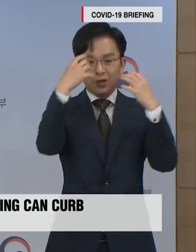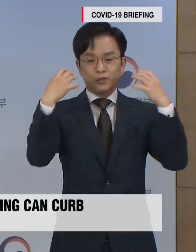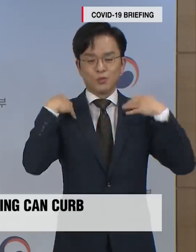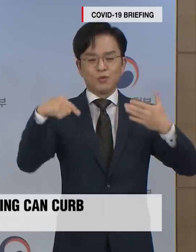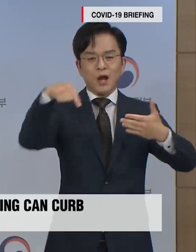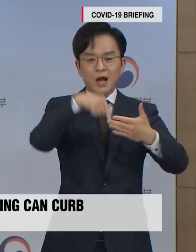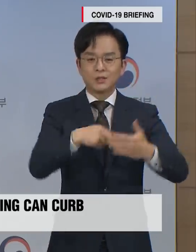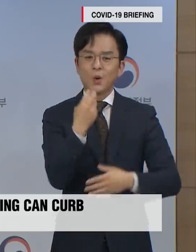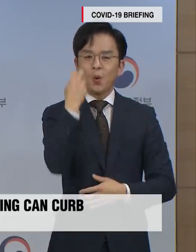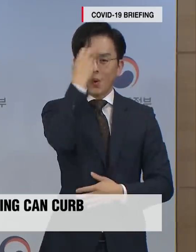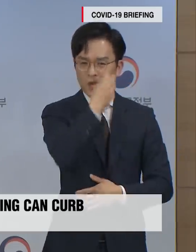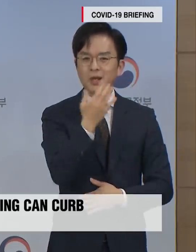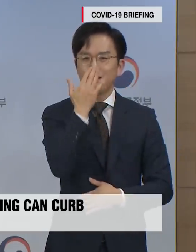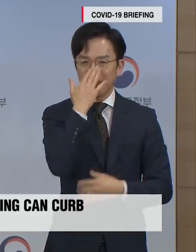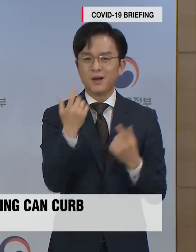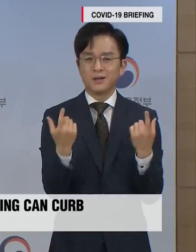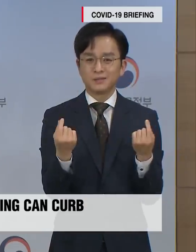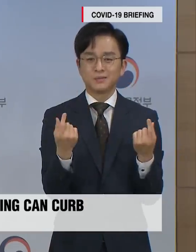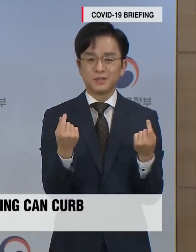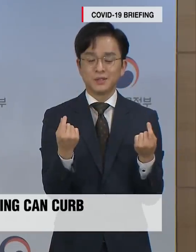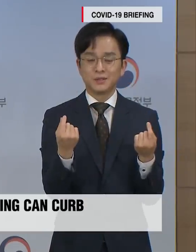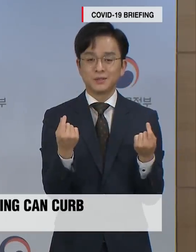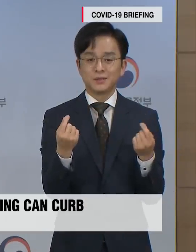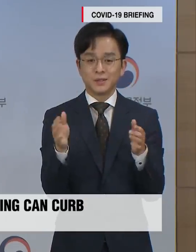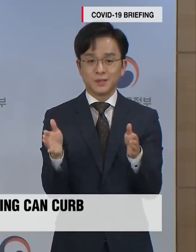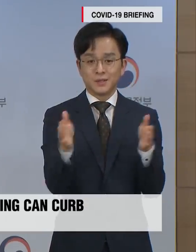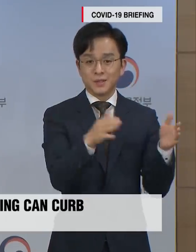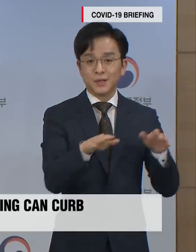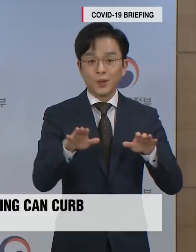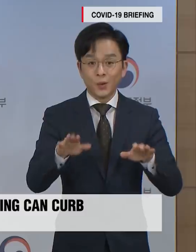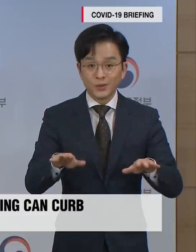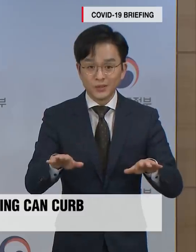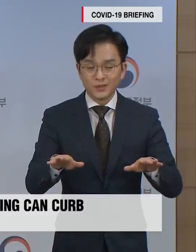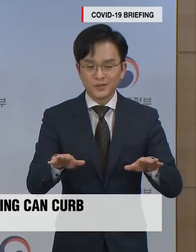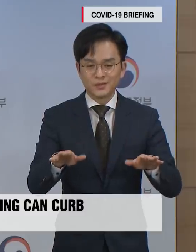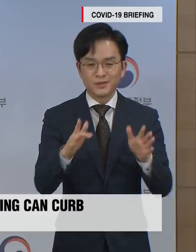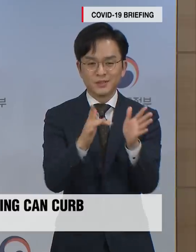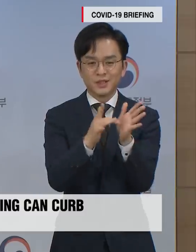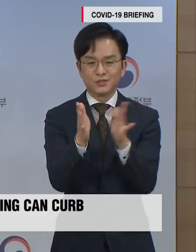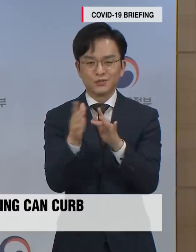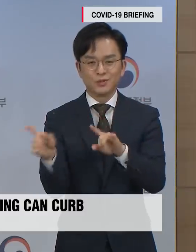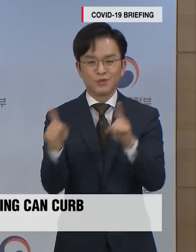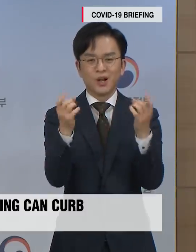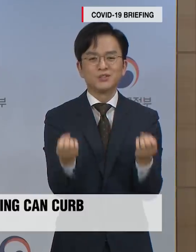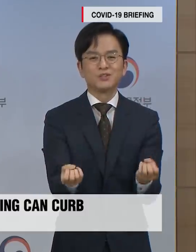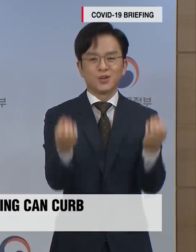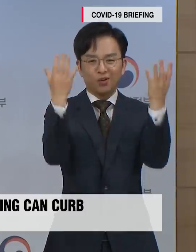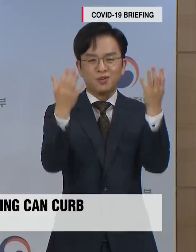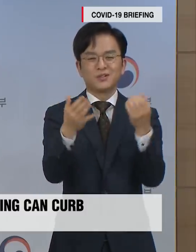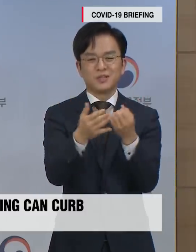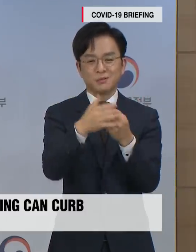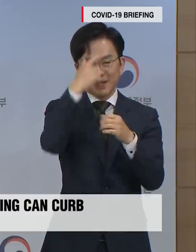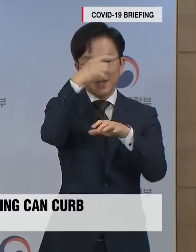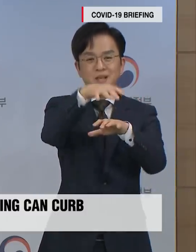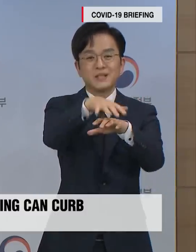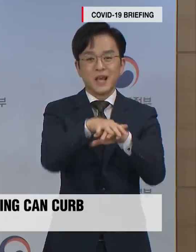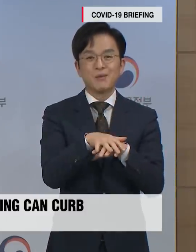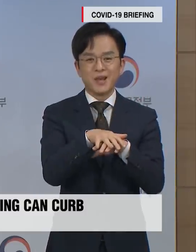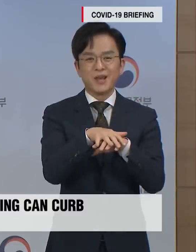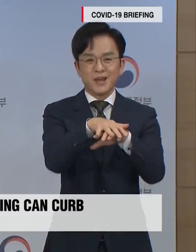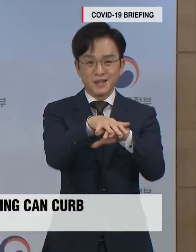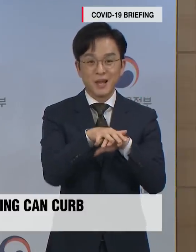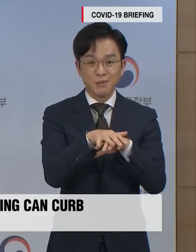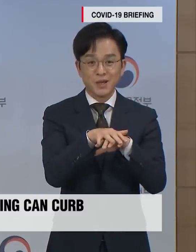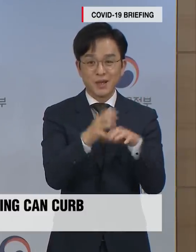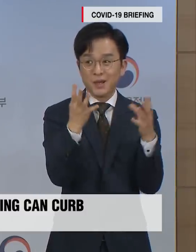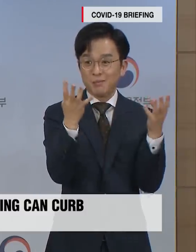achievement. So today is the Easter weekend, and as such, there are religious